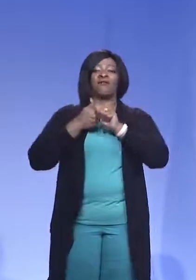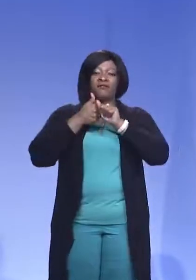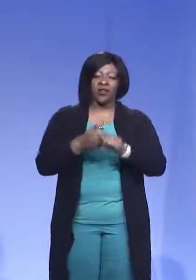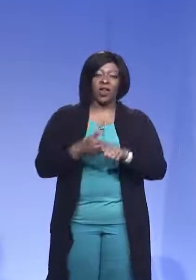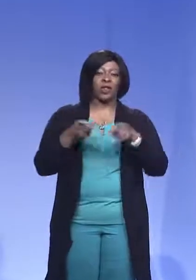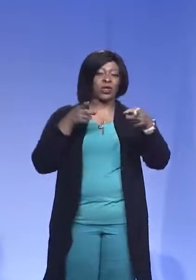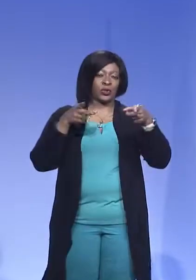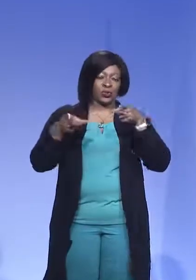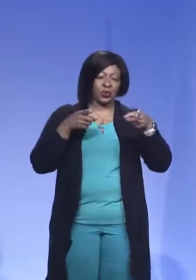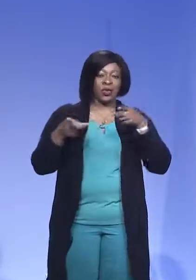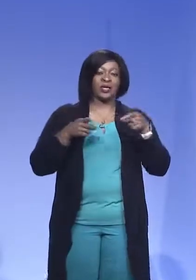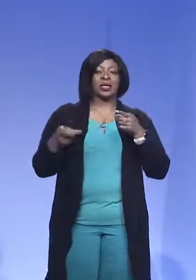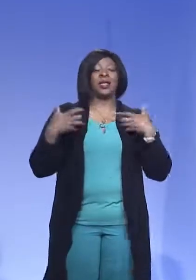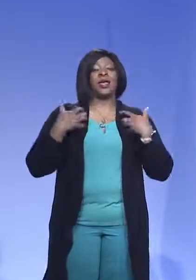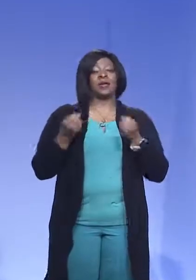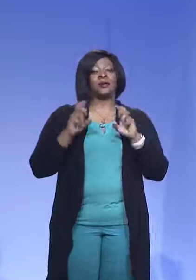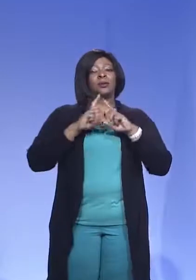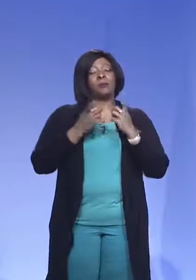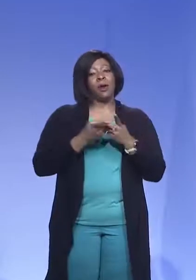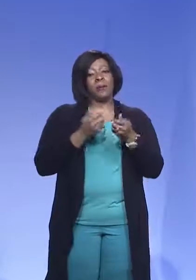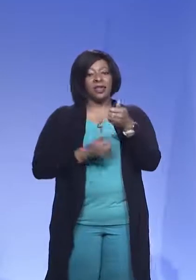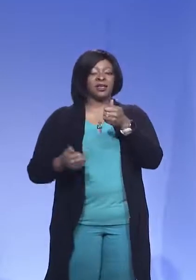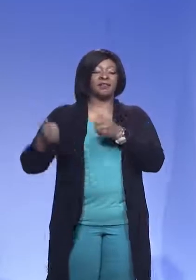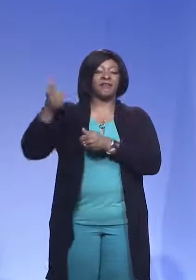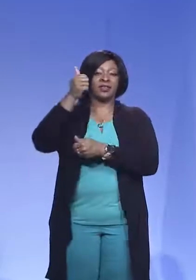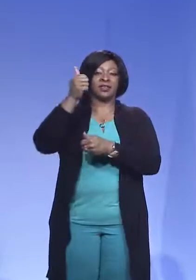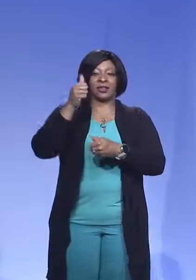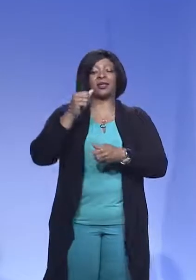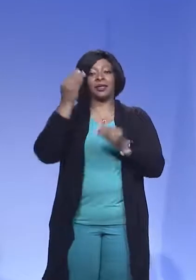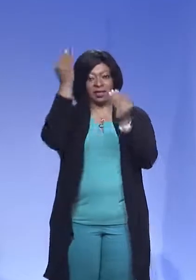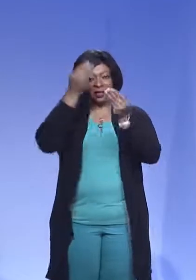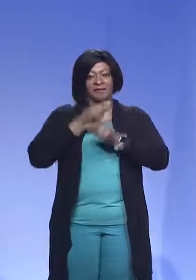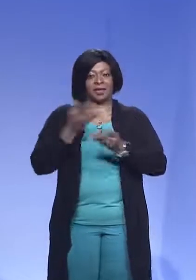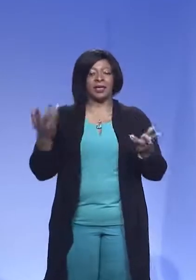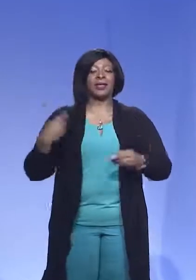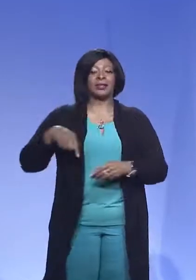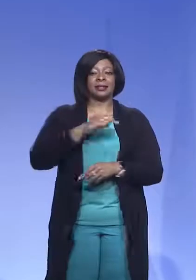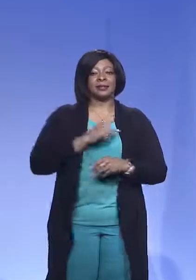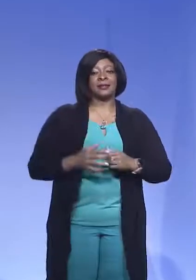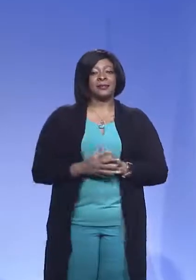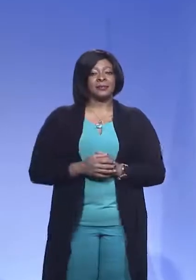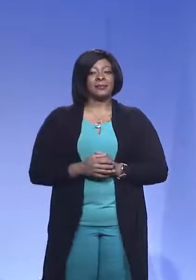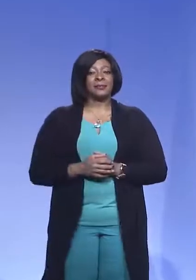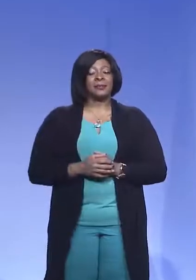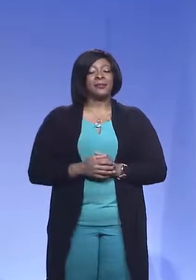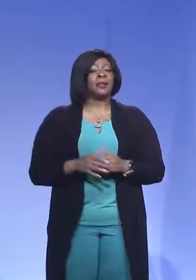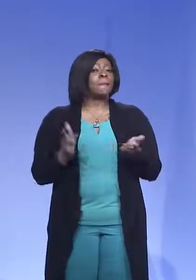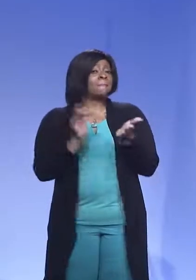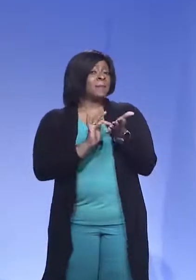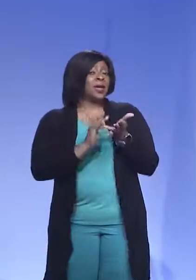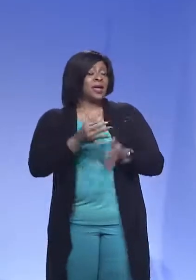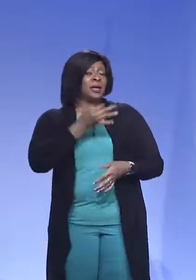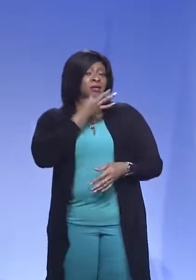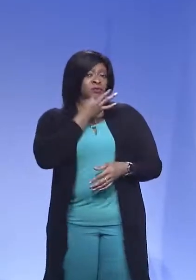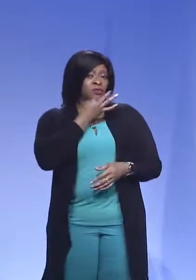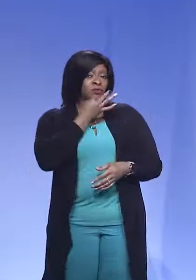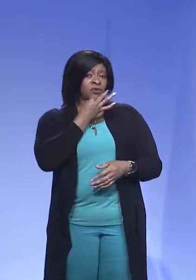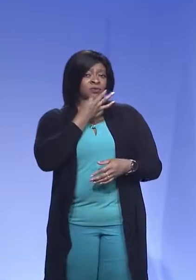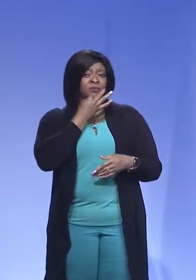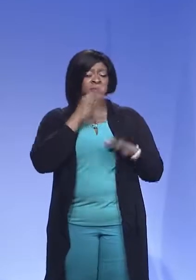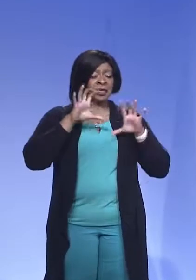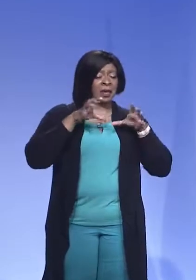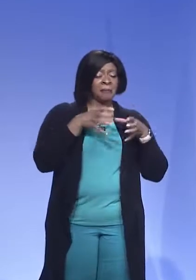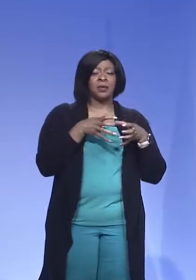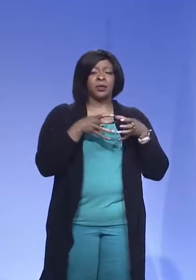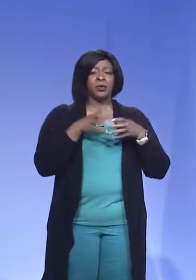directions that the health department and your elected officials have given us. Our medical experts have come together